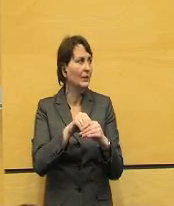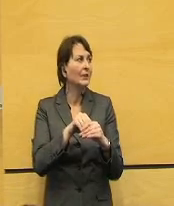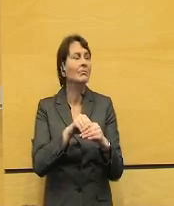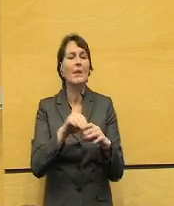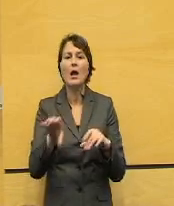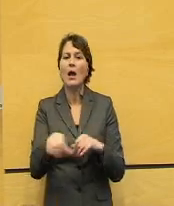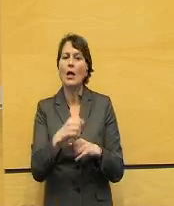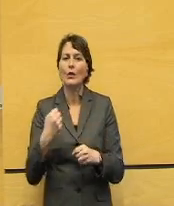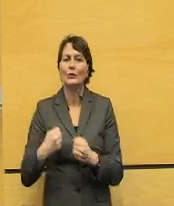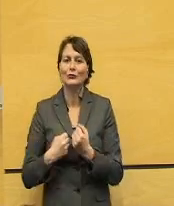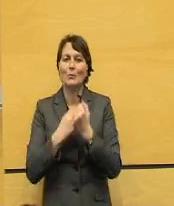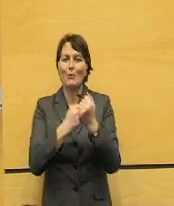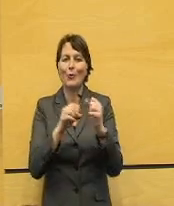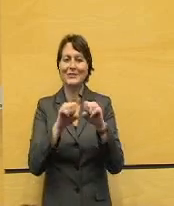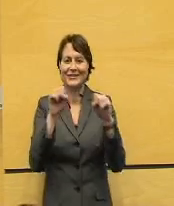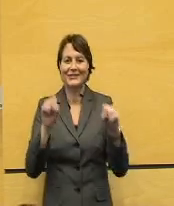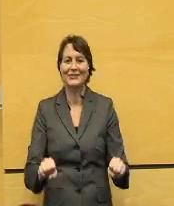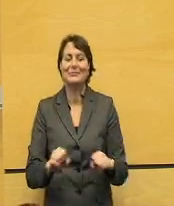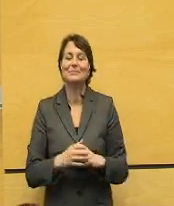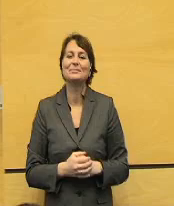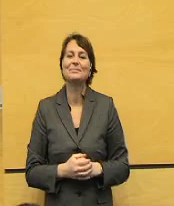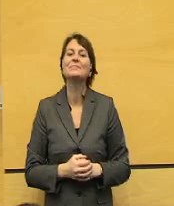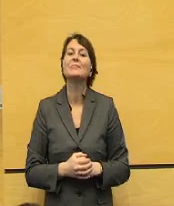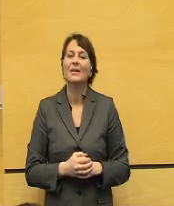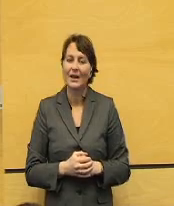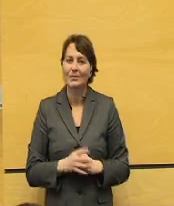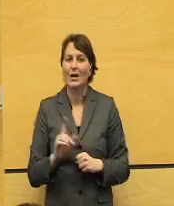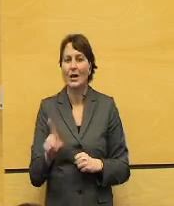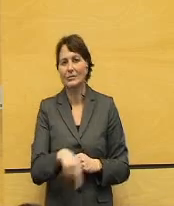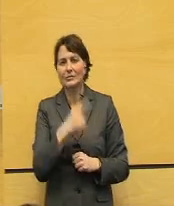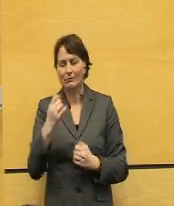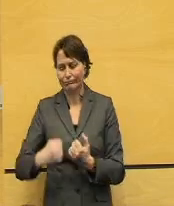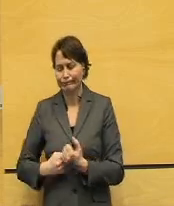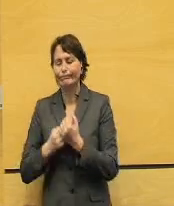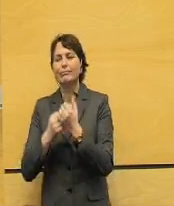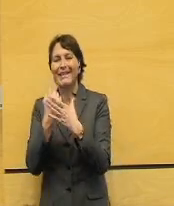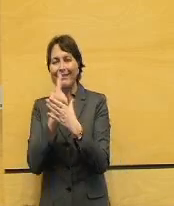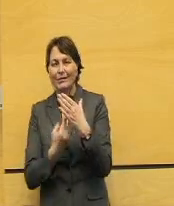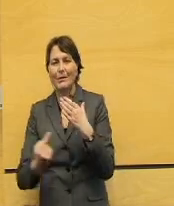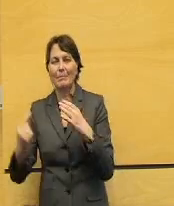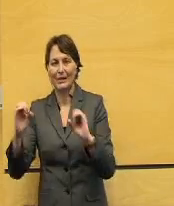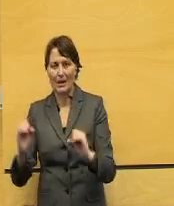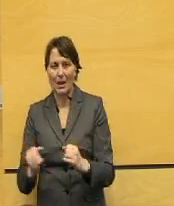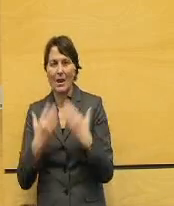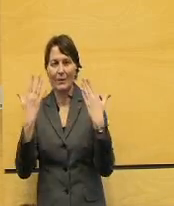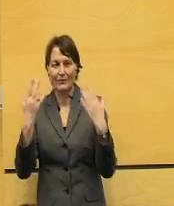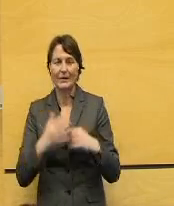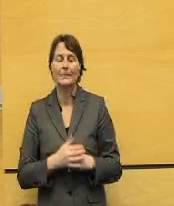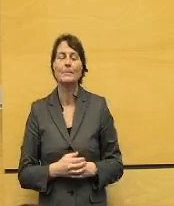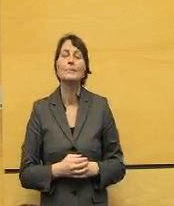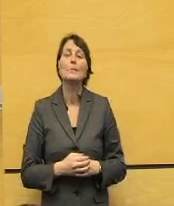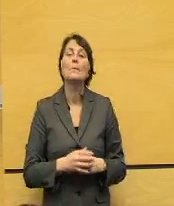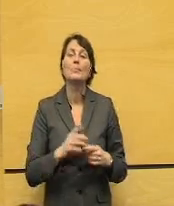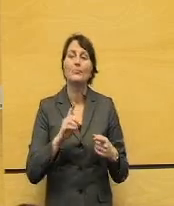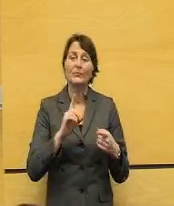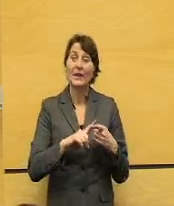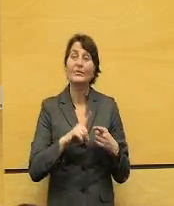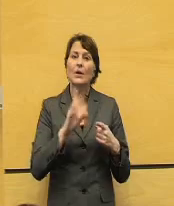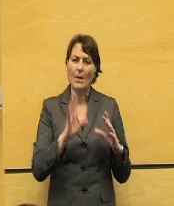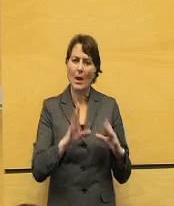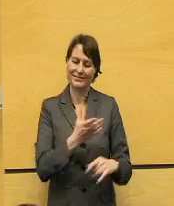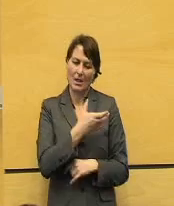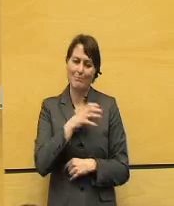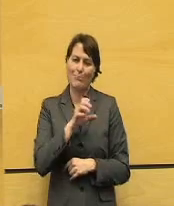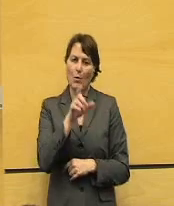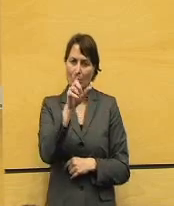develop service to support independent living. The third one is integrate related function on